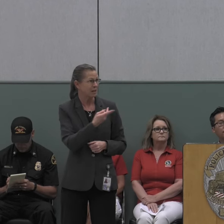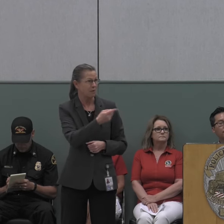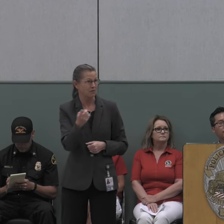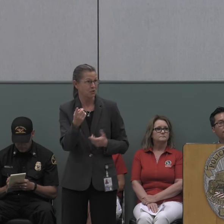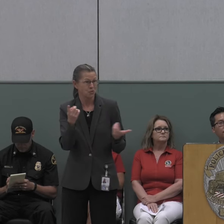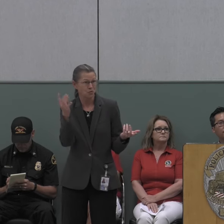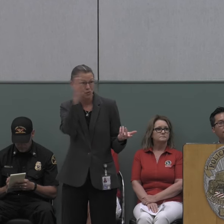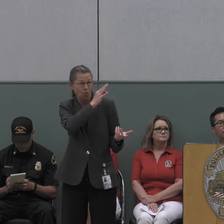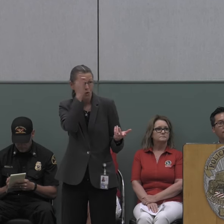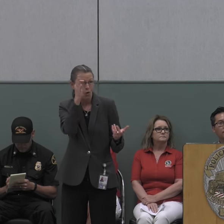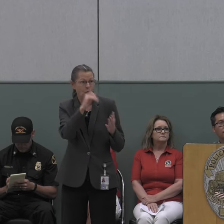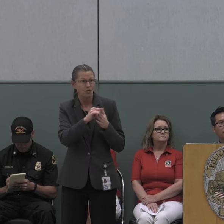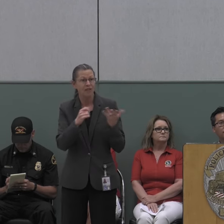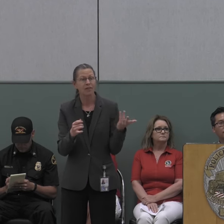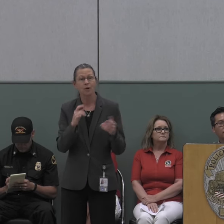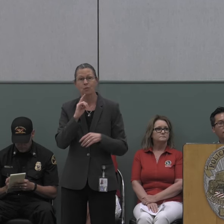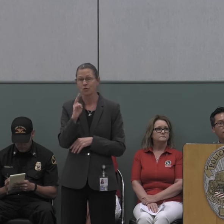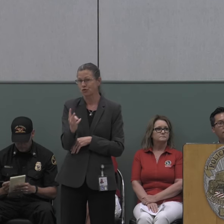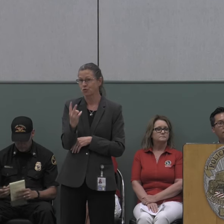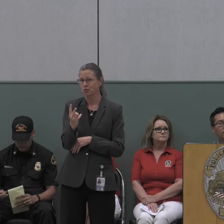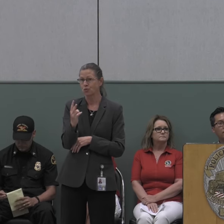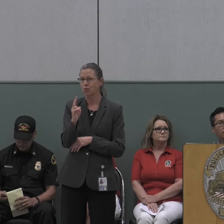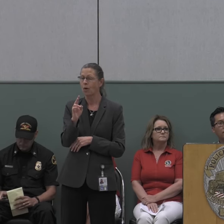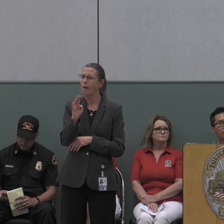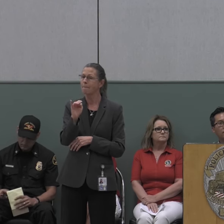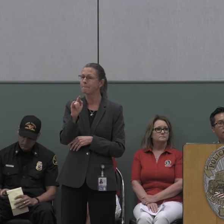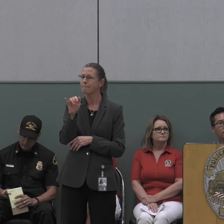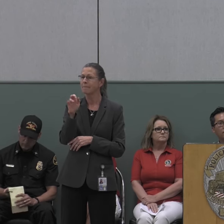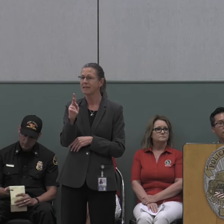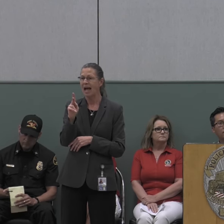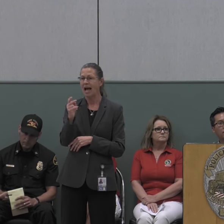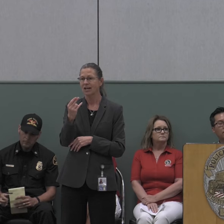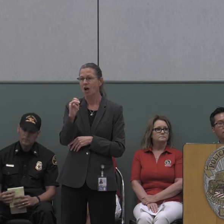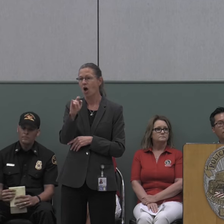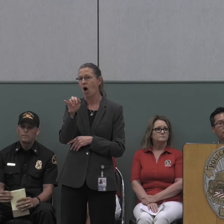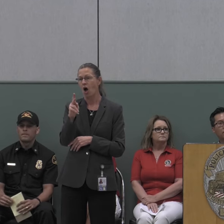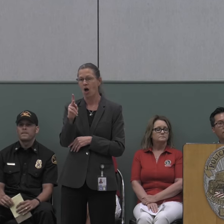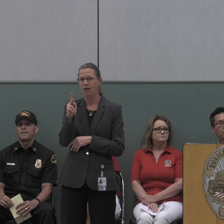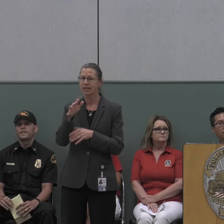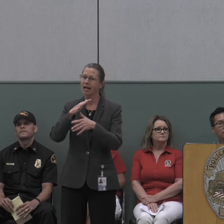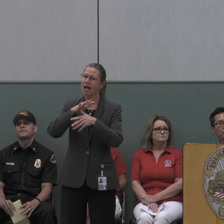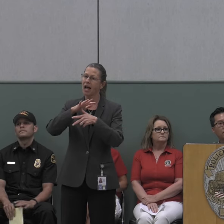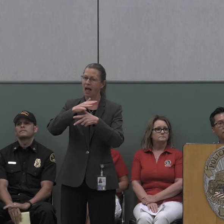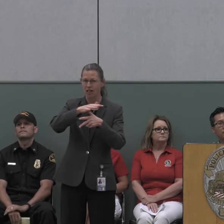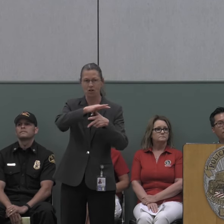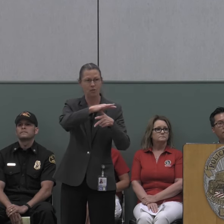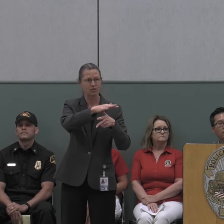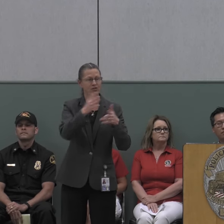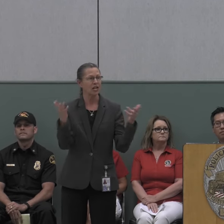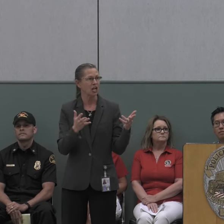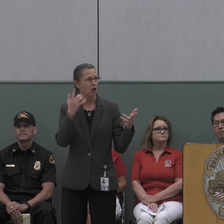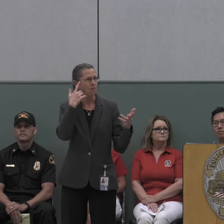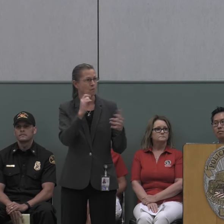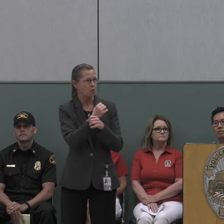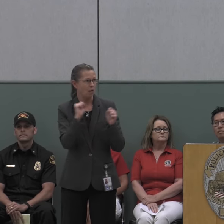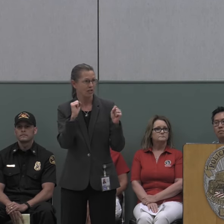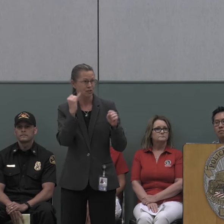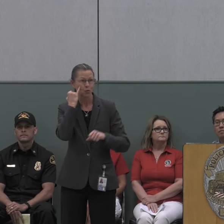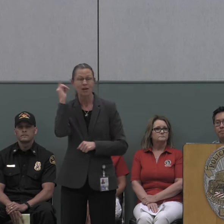were two Black Hawk helicopters, if needed, for rescue at any time.